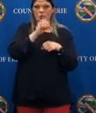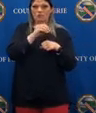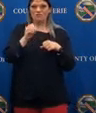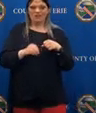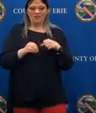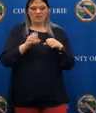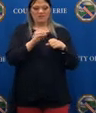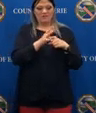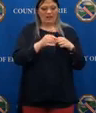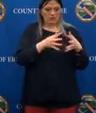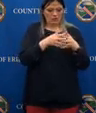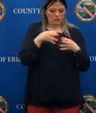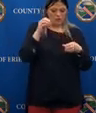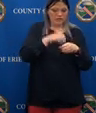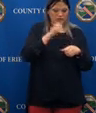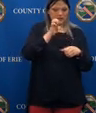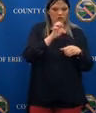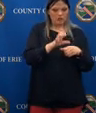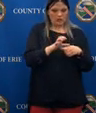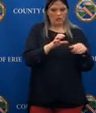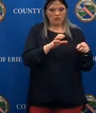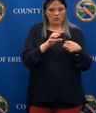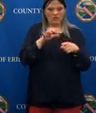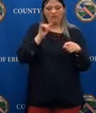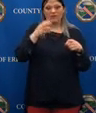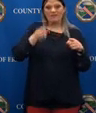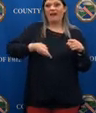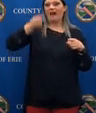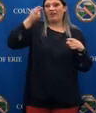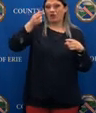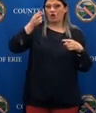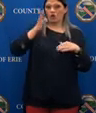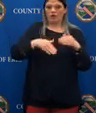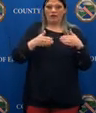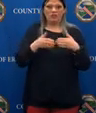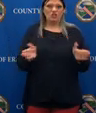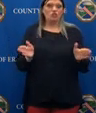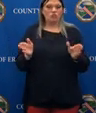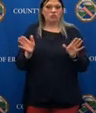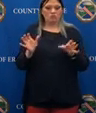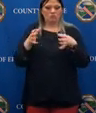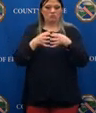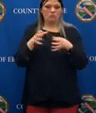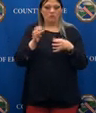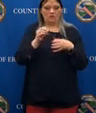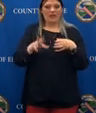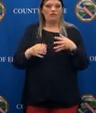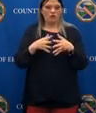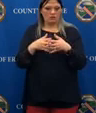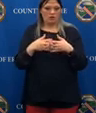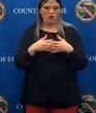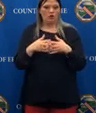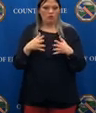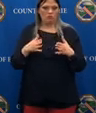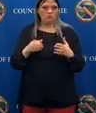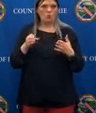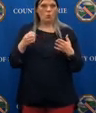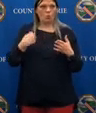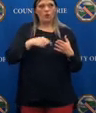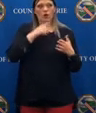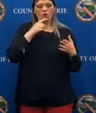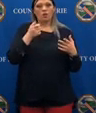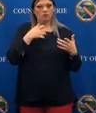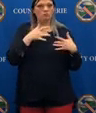African Americans in Erie County, that is actually higher than the general population of African Americans. So it is something that we are concerned